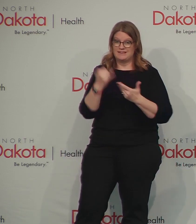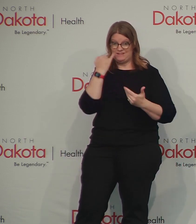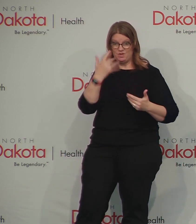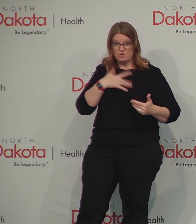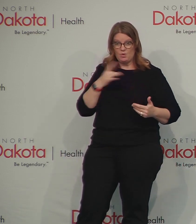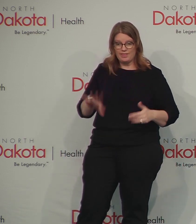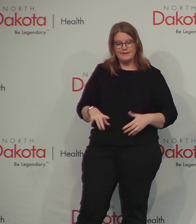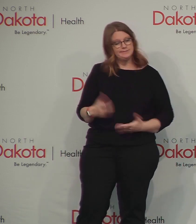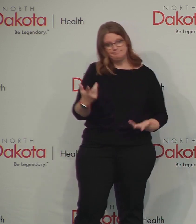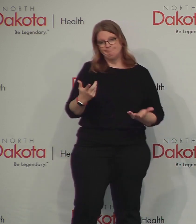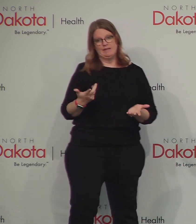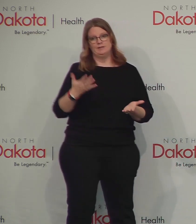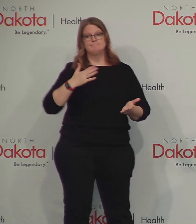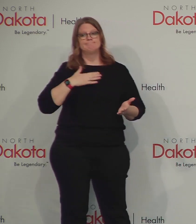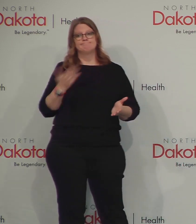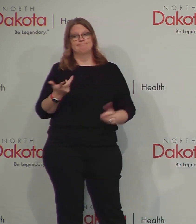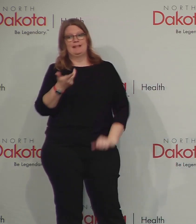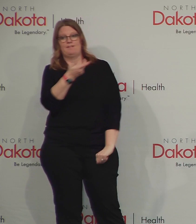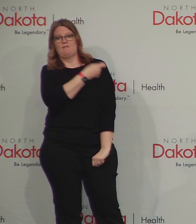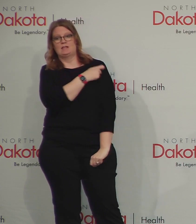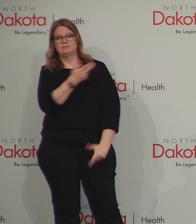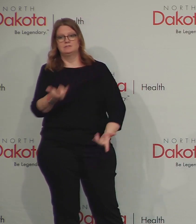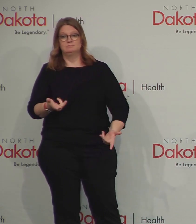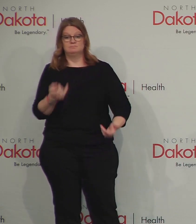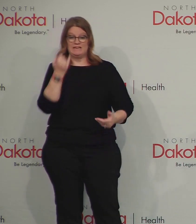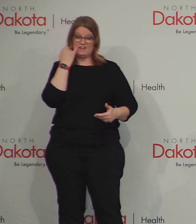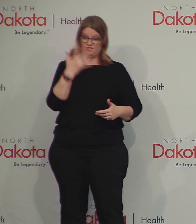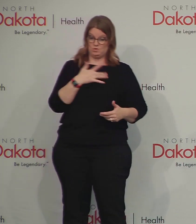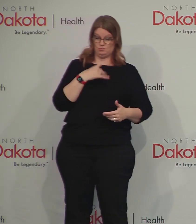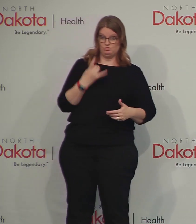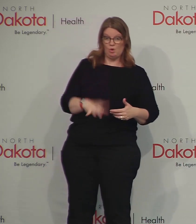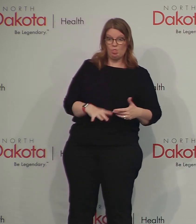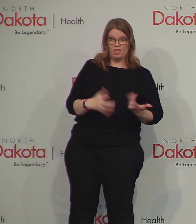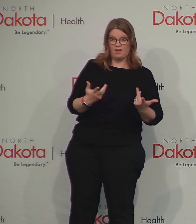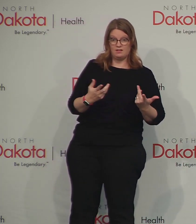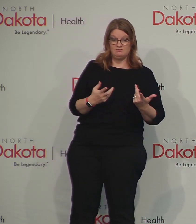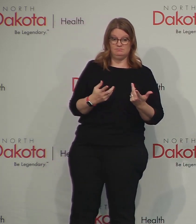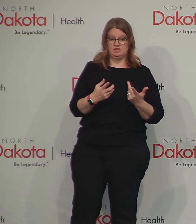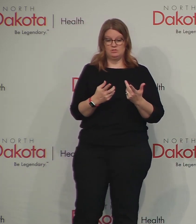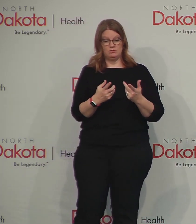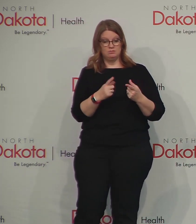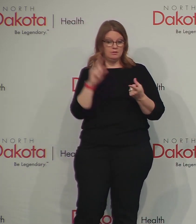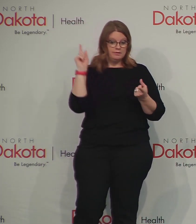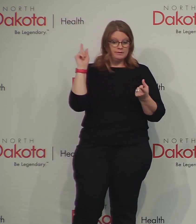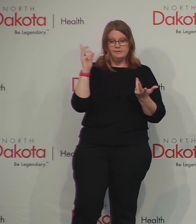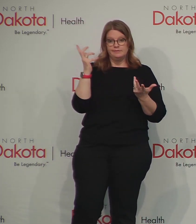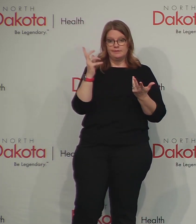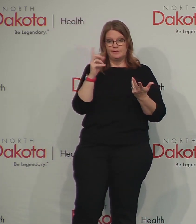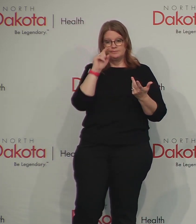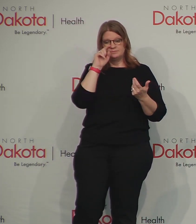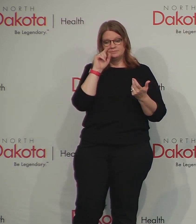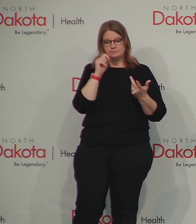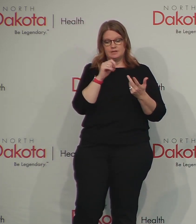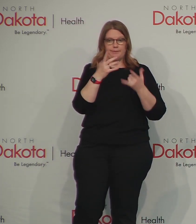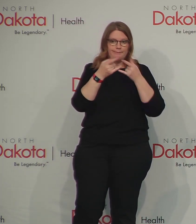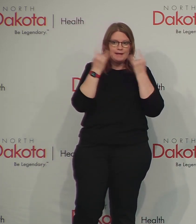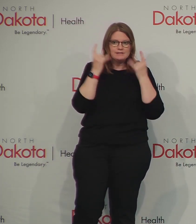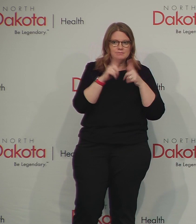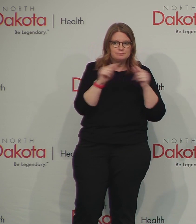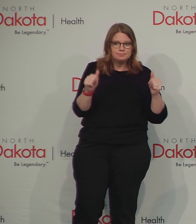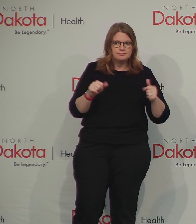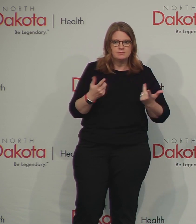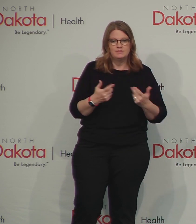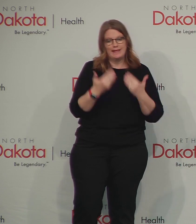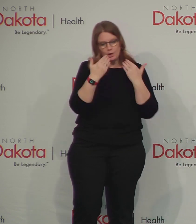because that's one of the ways. And if you don't like the mitigation measures, then get yourself tested, because if everybody who's positive takes themselves out of